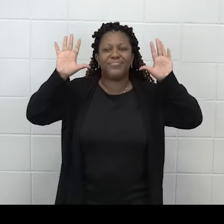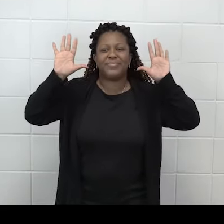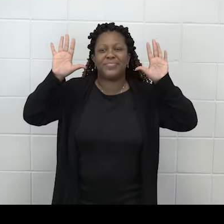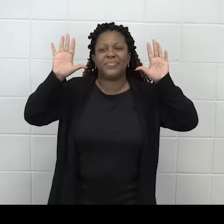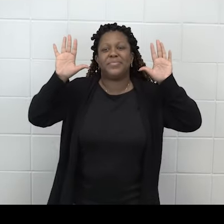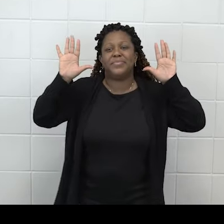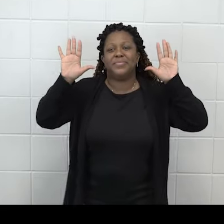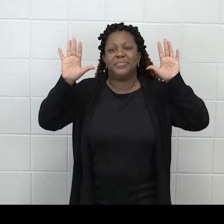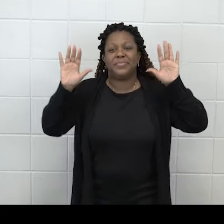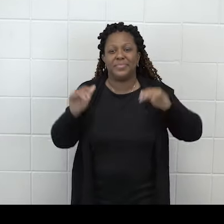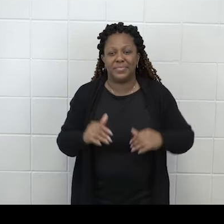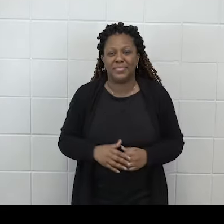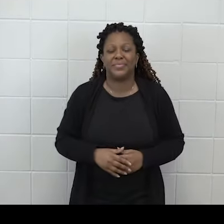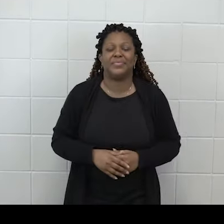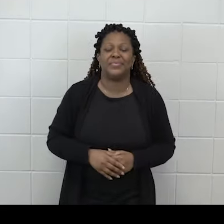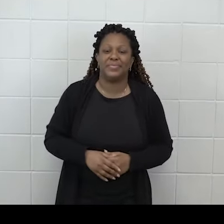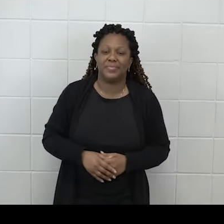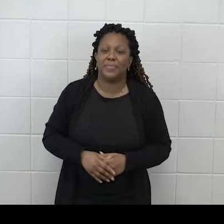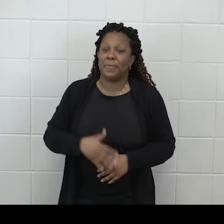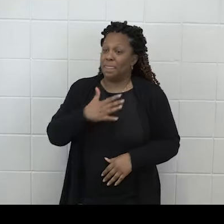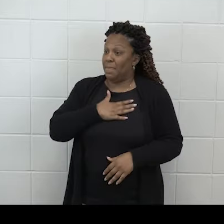Oh, God, I give myself